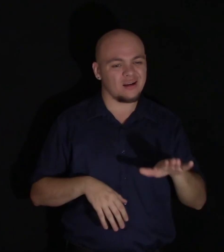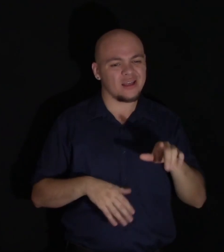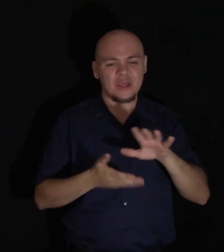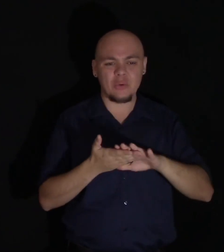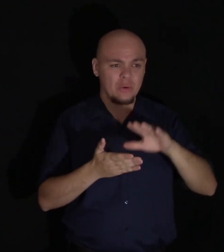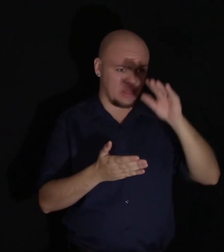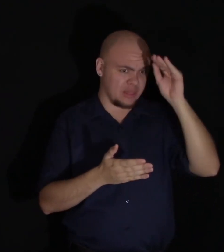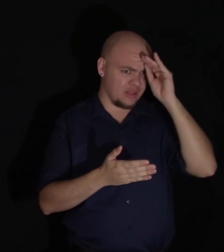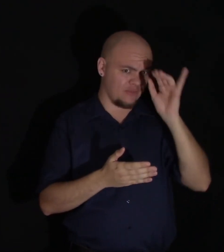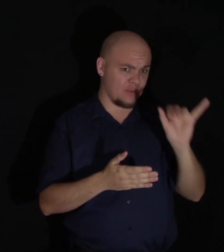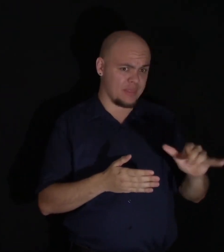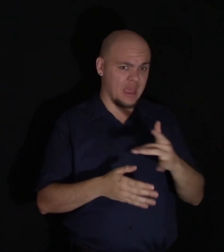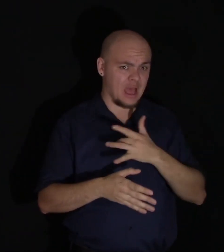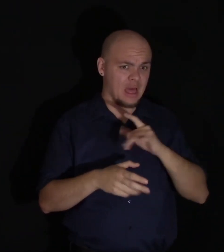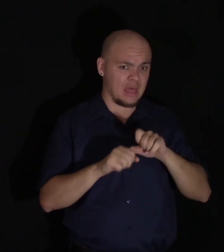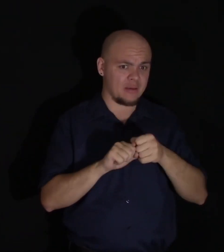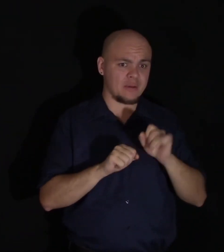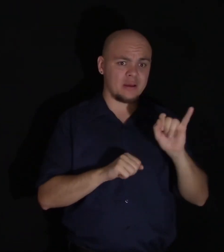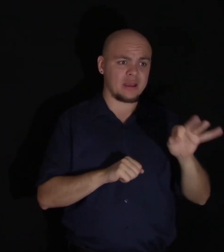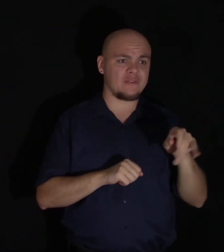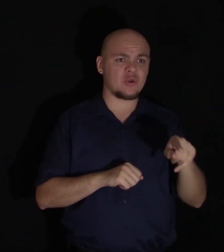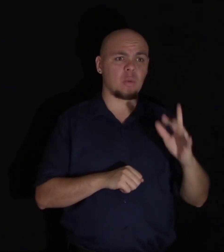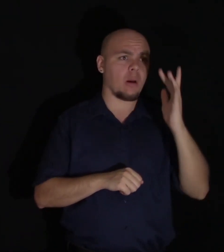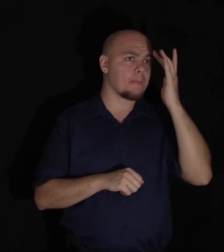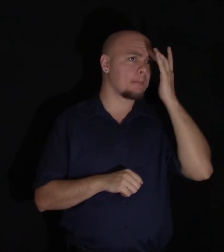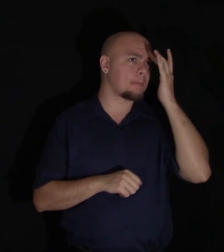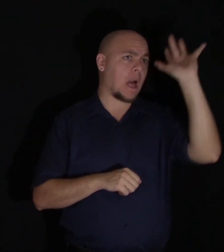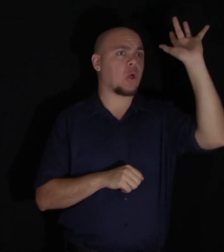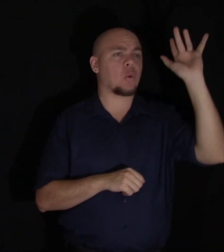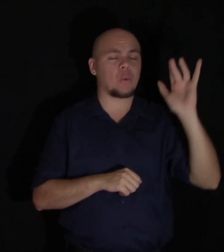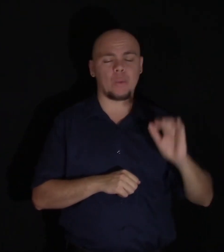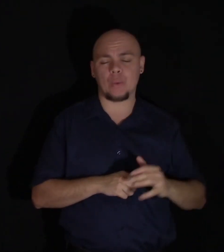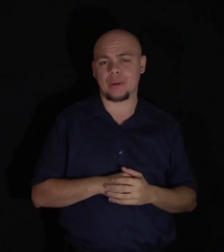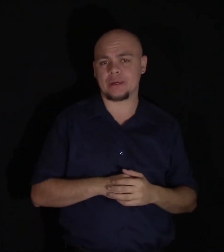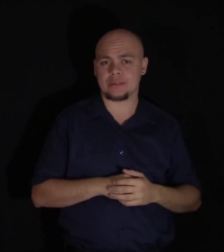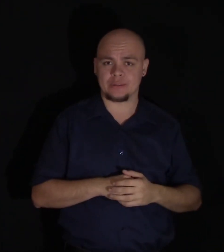from that than you would from if you had been brilliant.